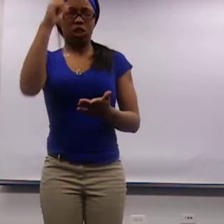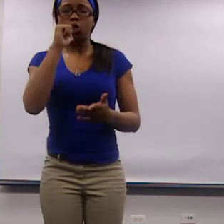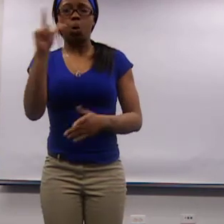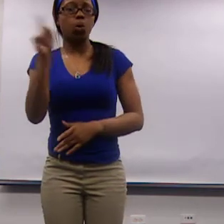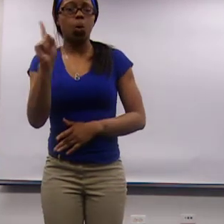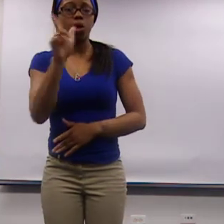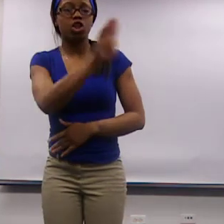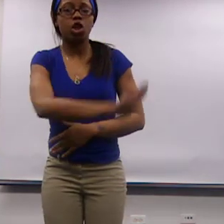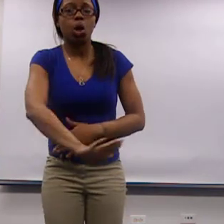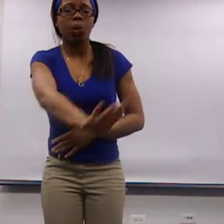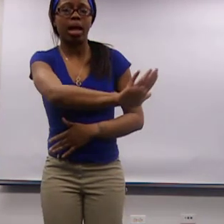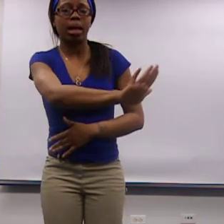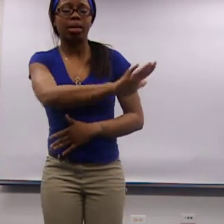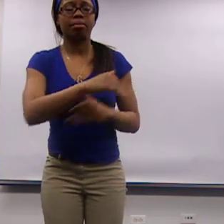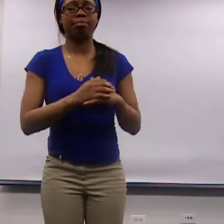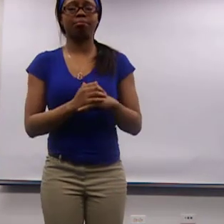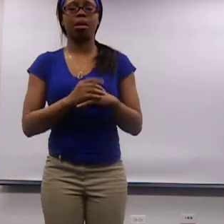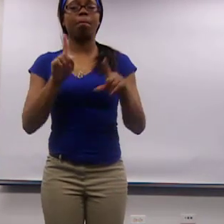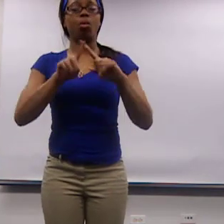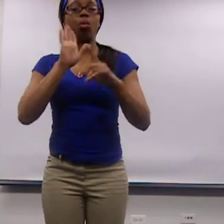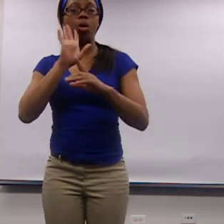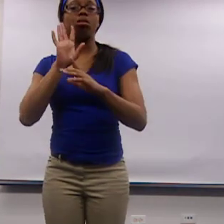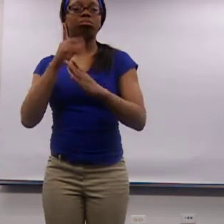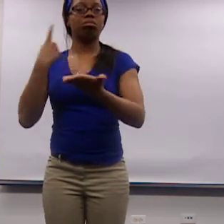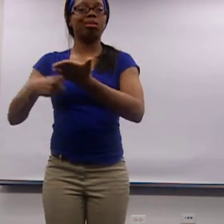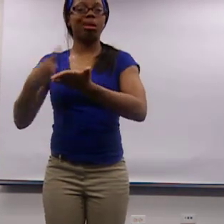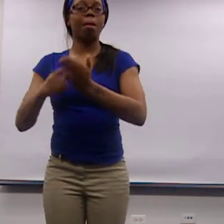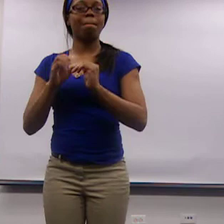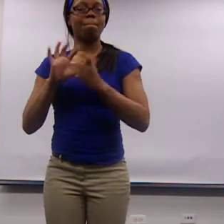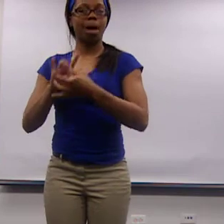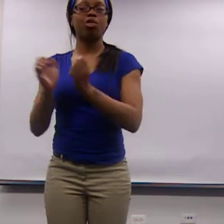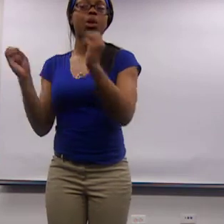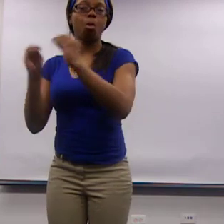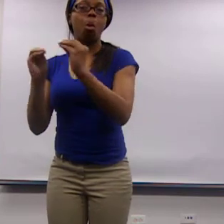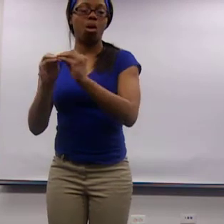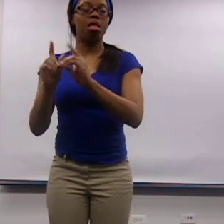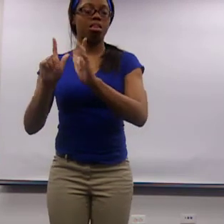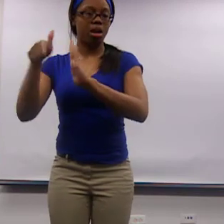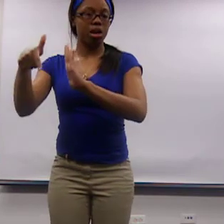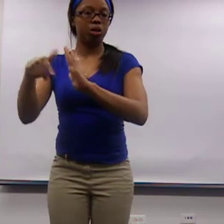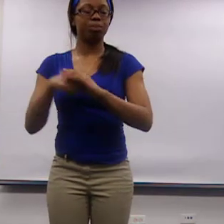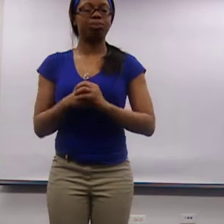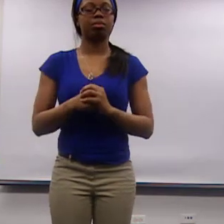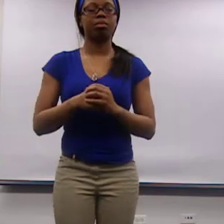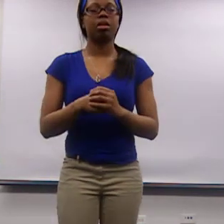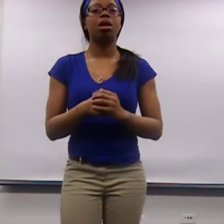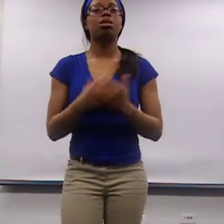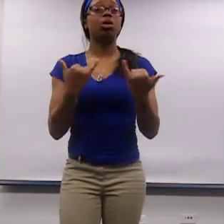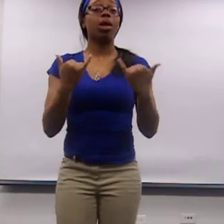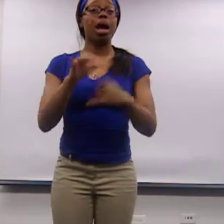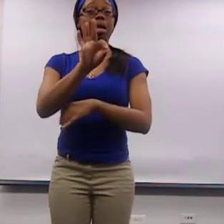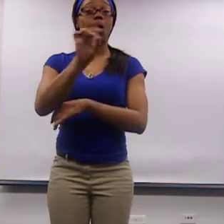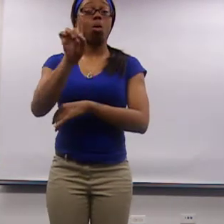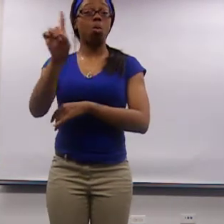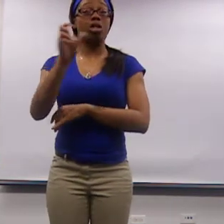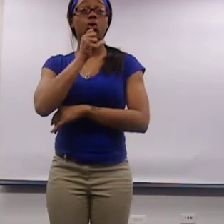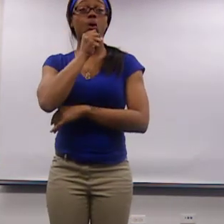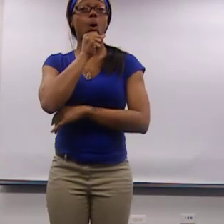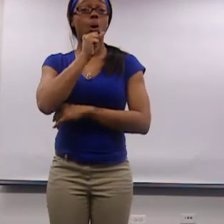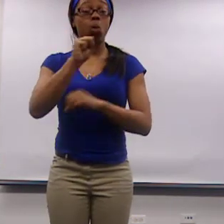We'll talk more a little bit about that in a minute. So 911 is an old system, as I stated before,